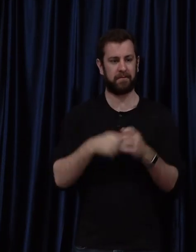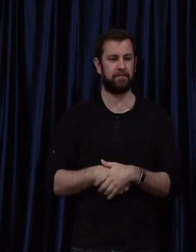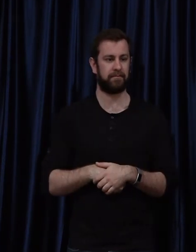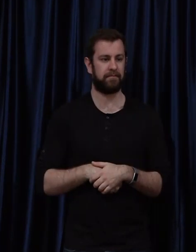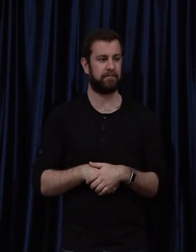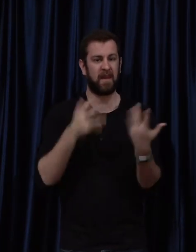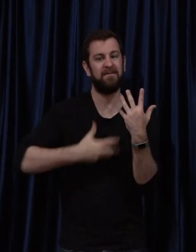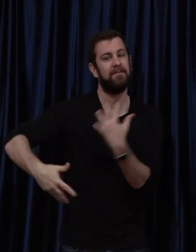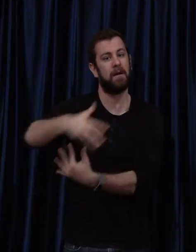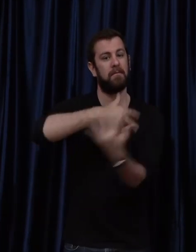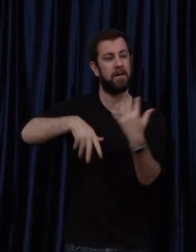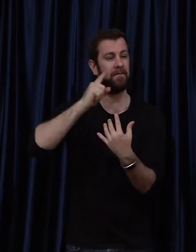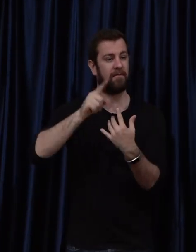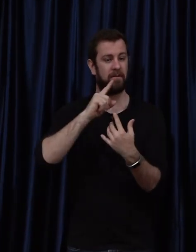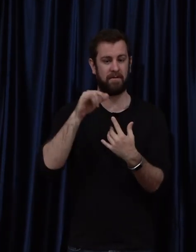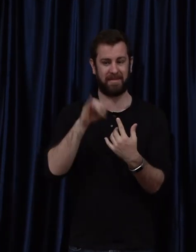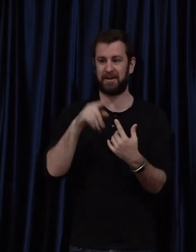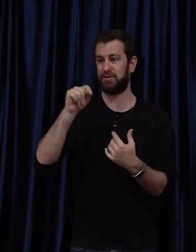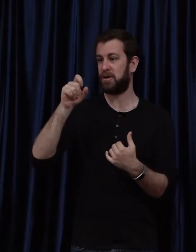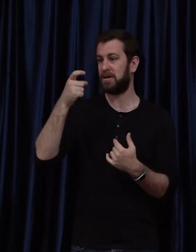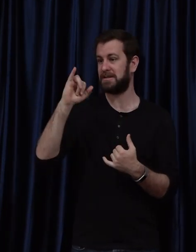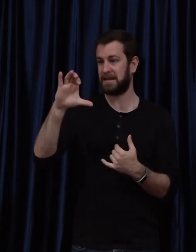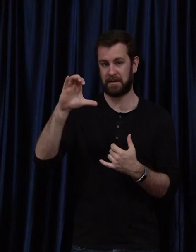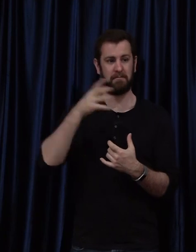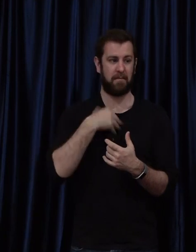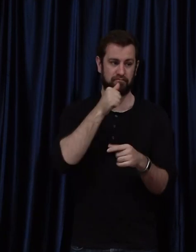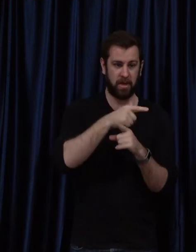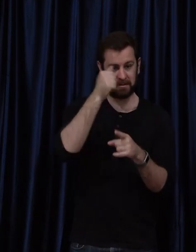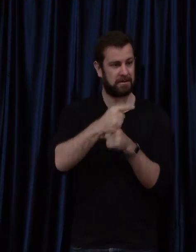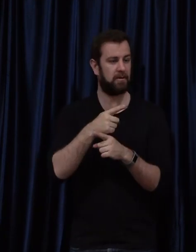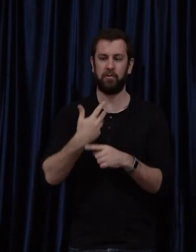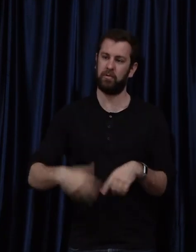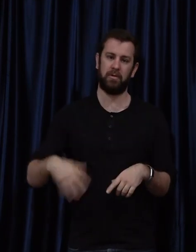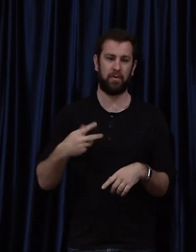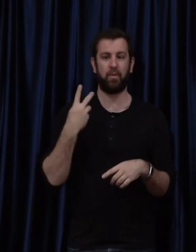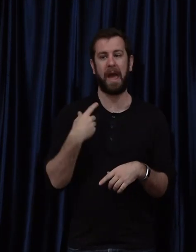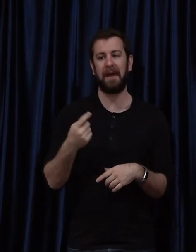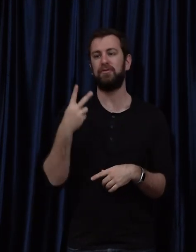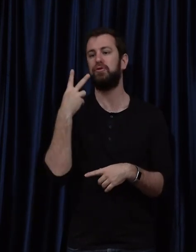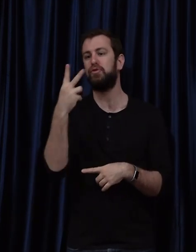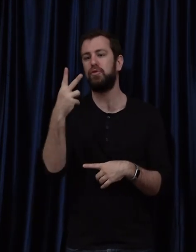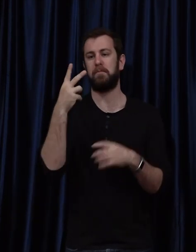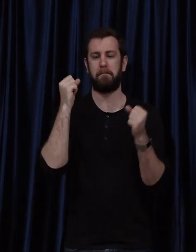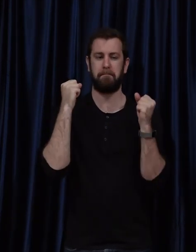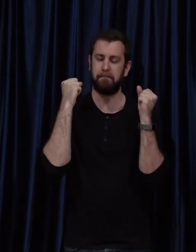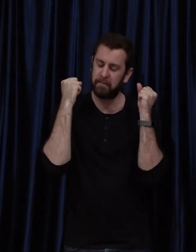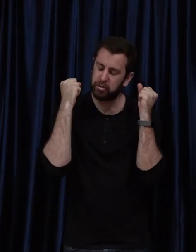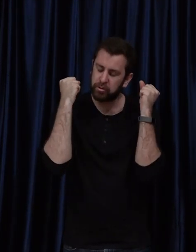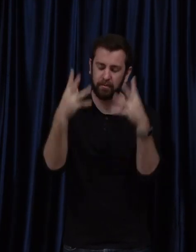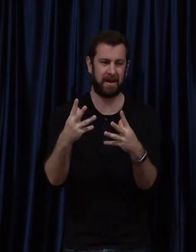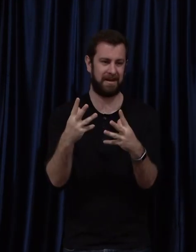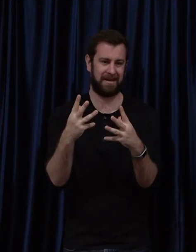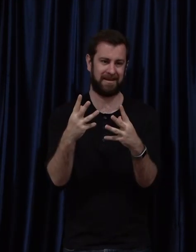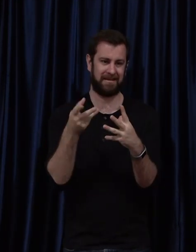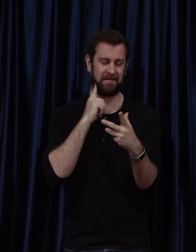The environment out there is toxic, my brother and my sister. We carry too many grudges in our life and